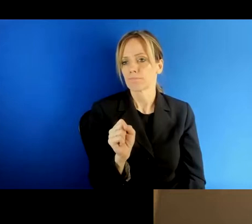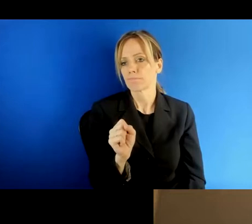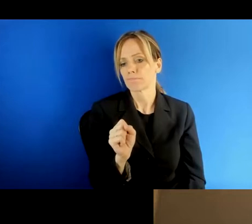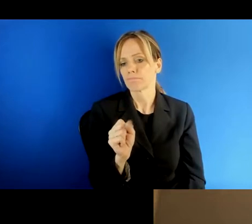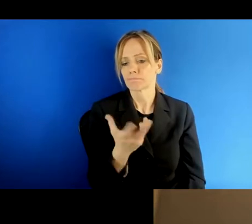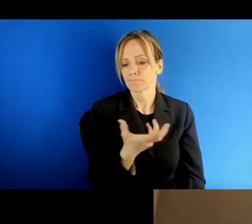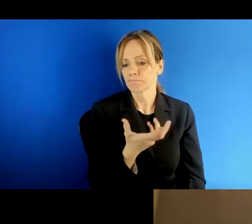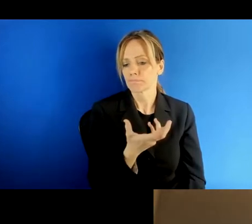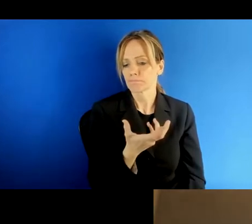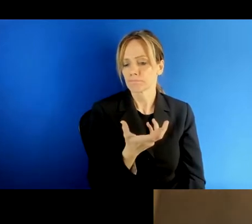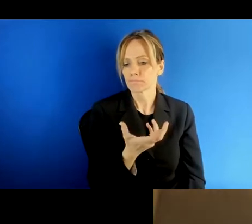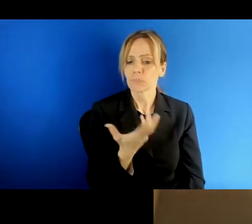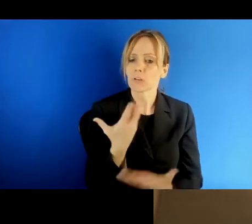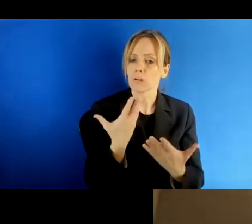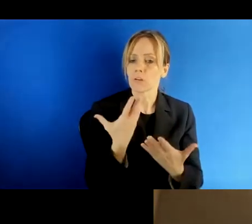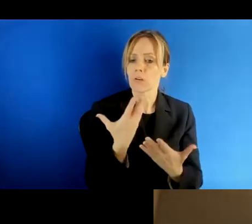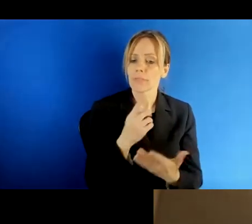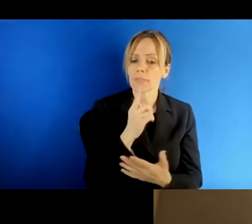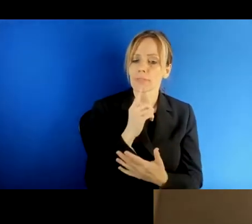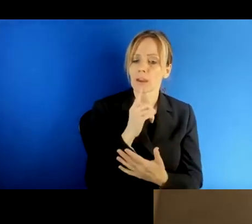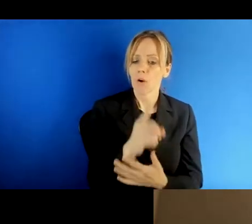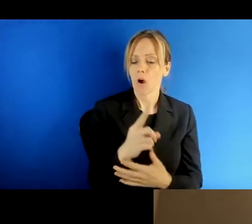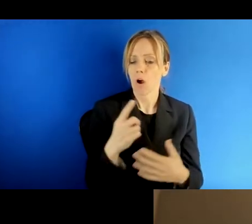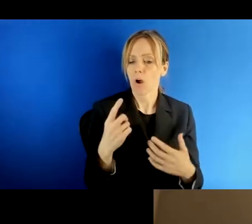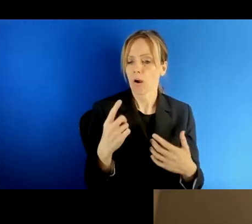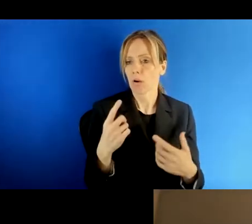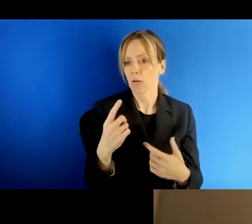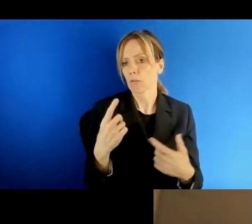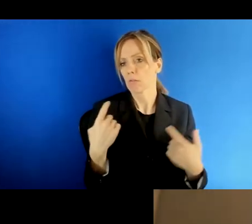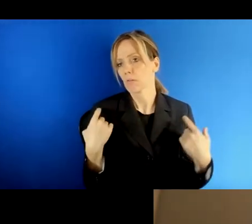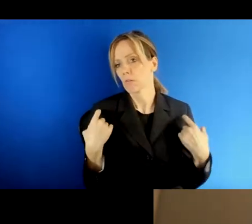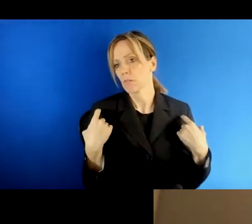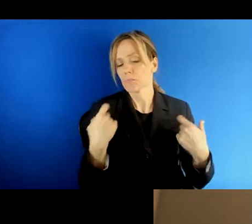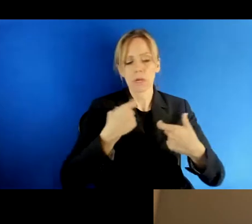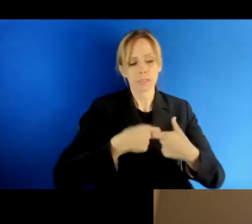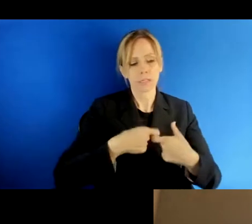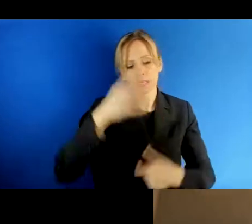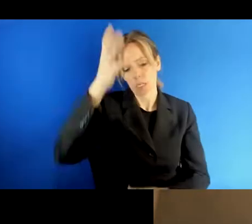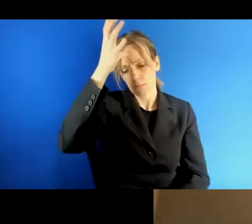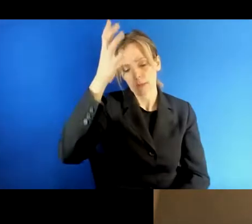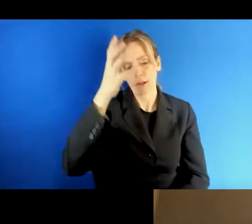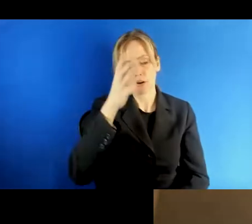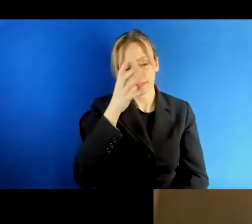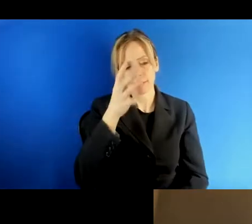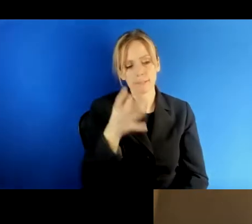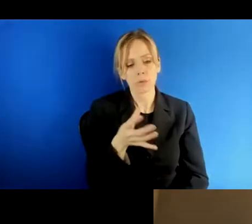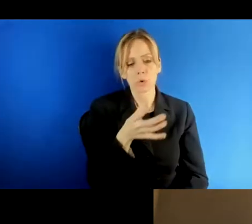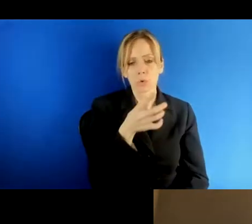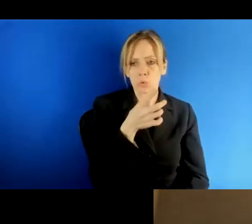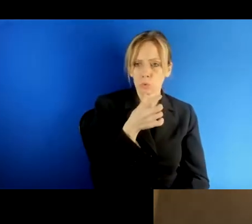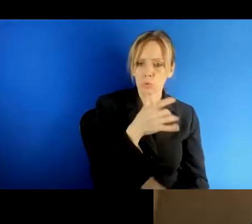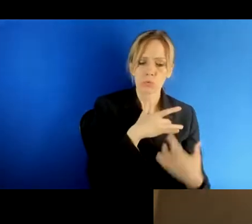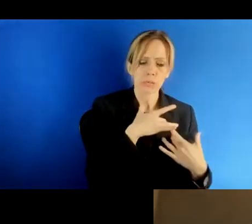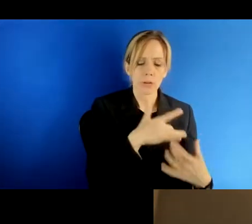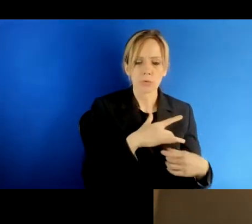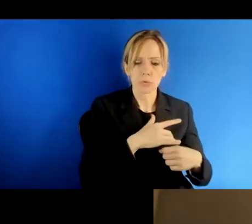Mexican parents like tend to like say to their children